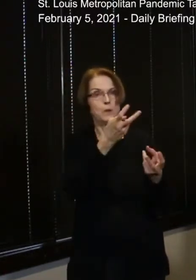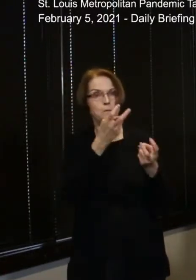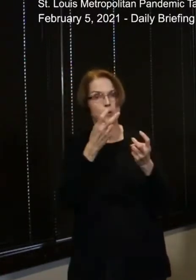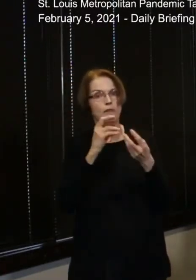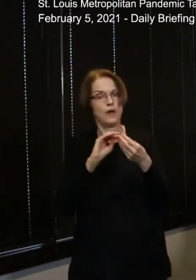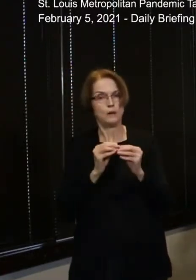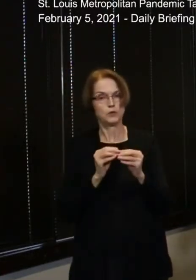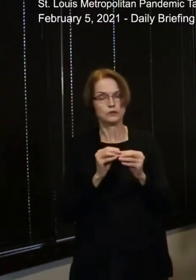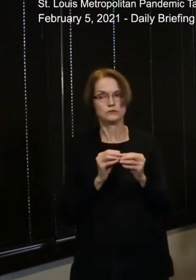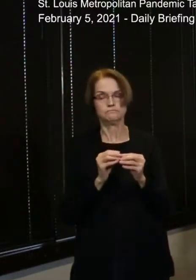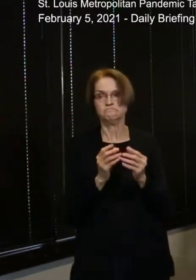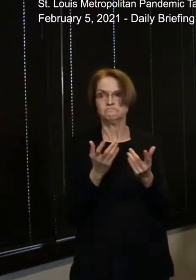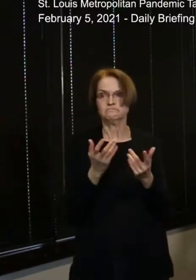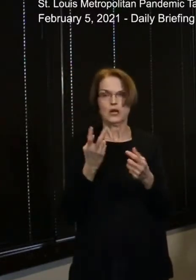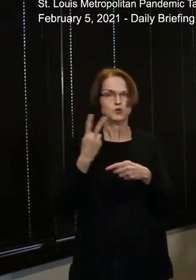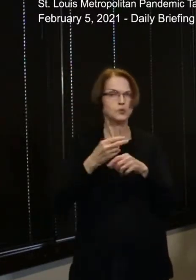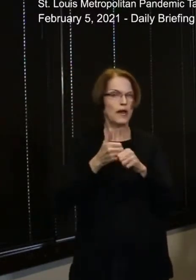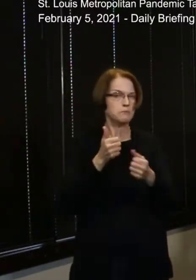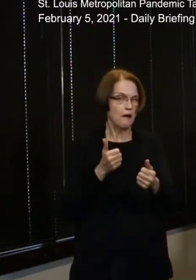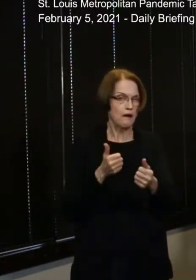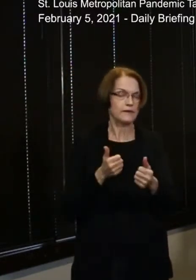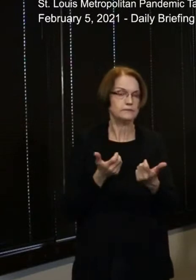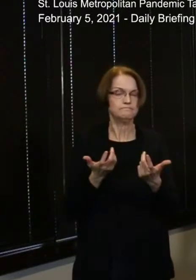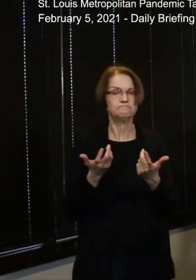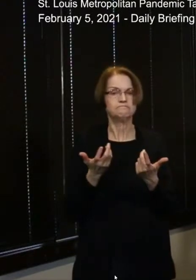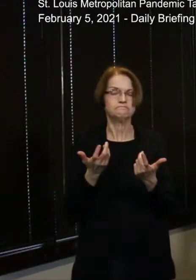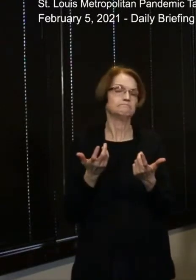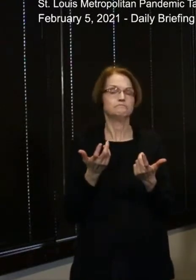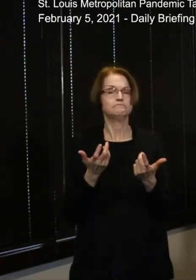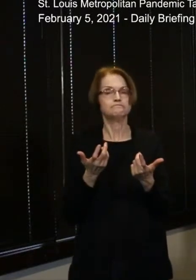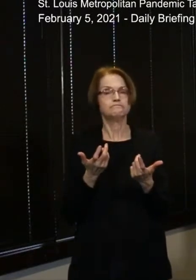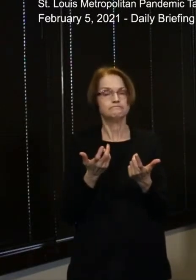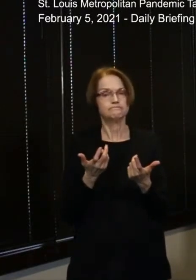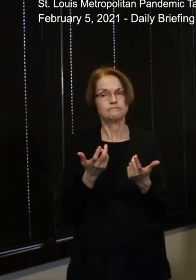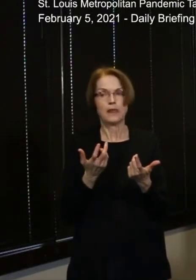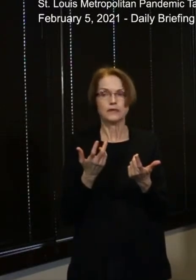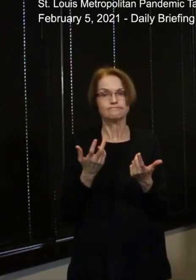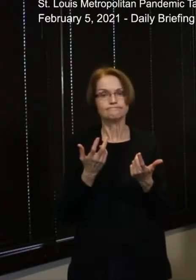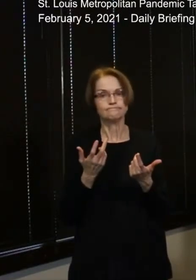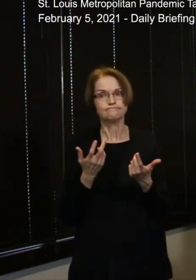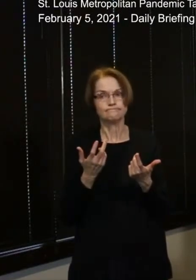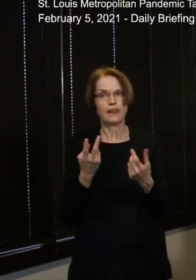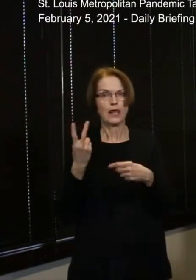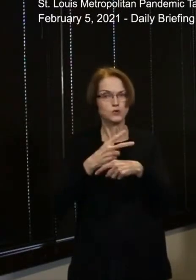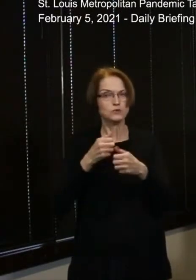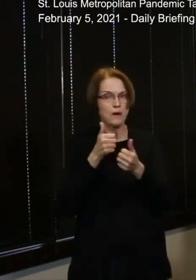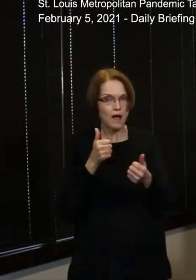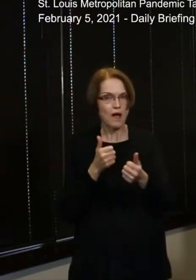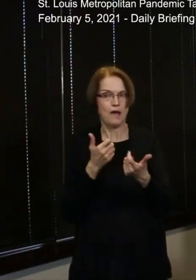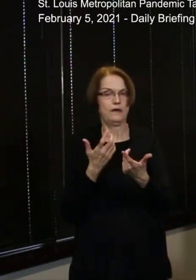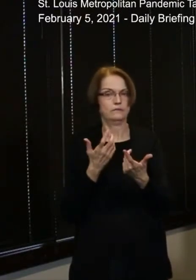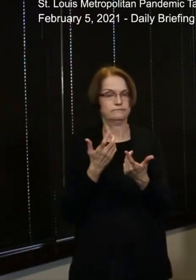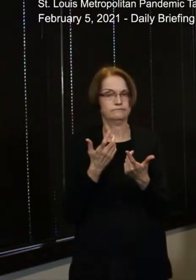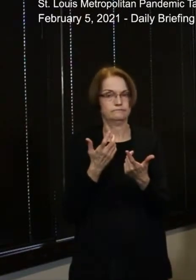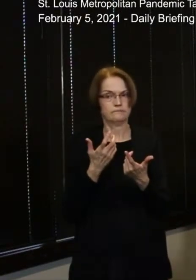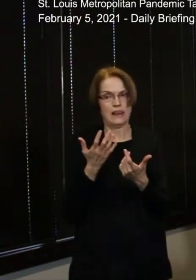so it's up until, and it's about 2 days lagged, so it's a couple of days lagged right now in our data.